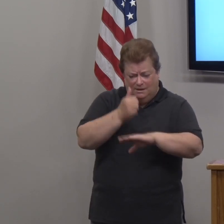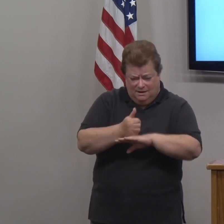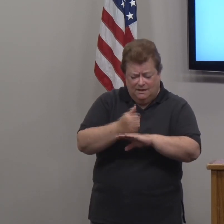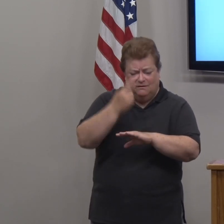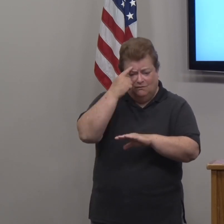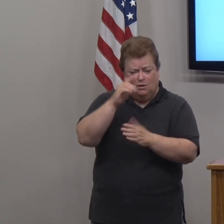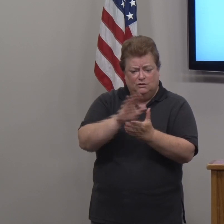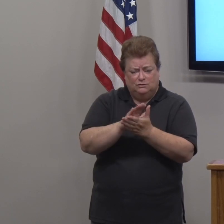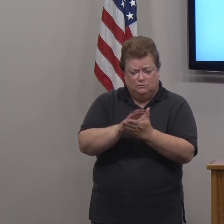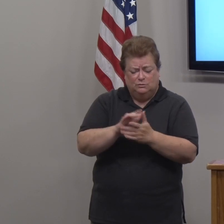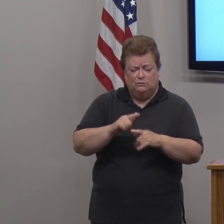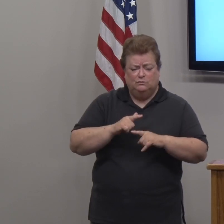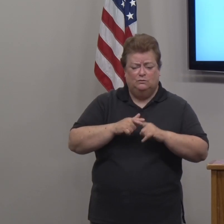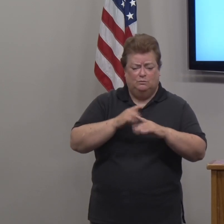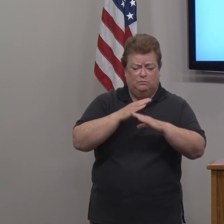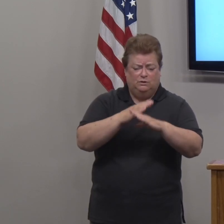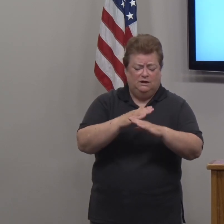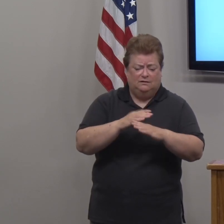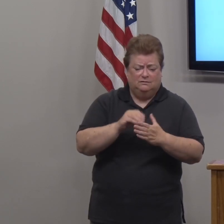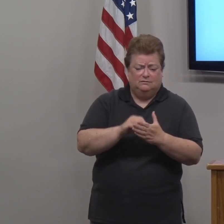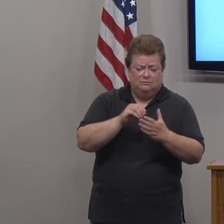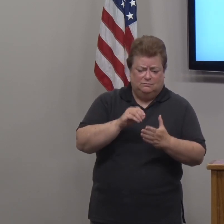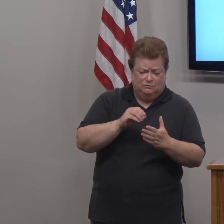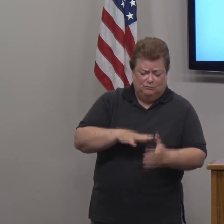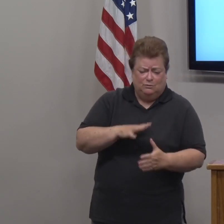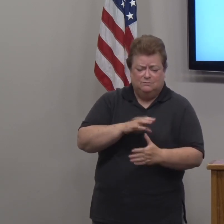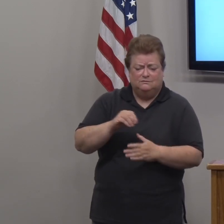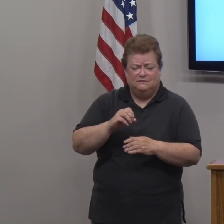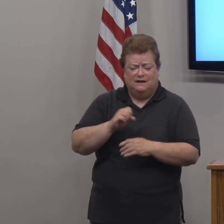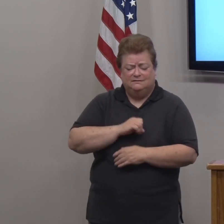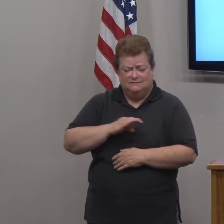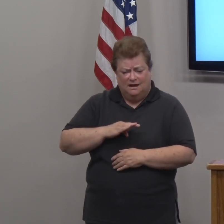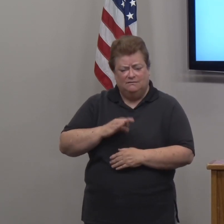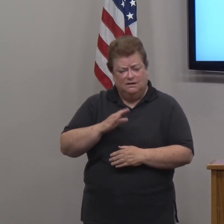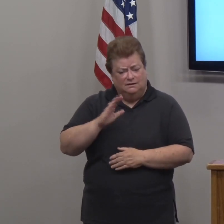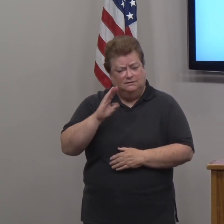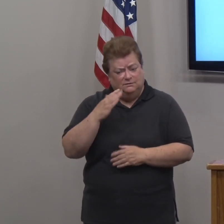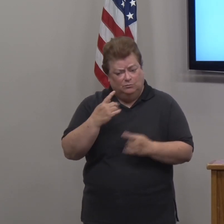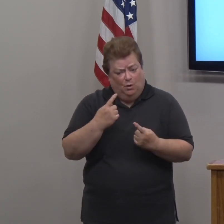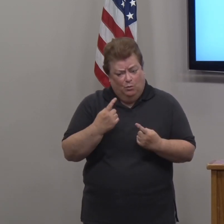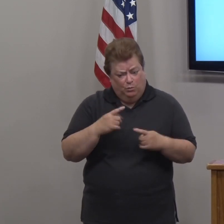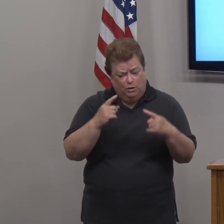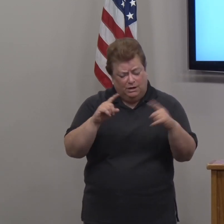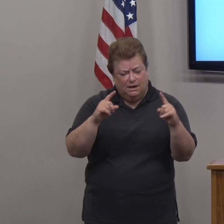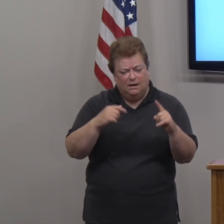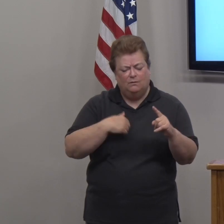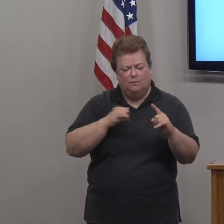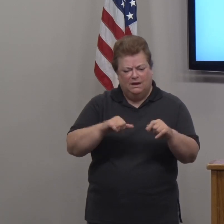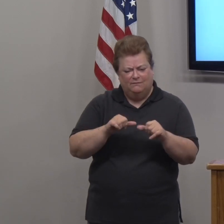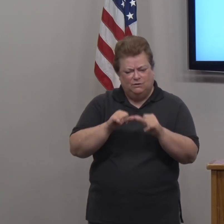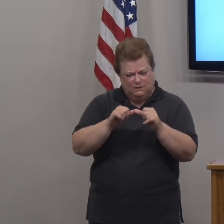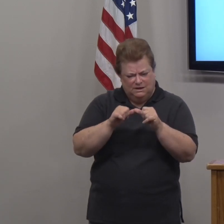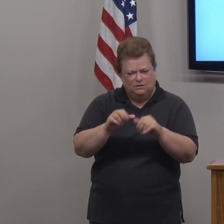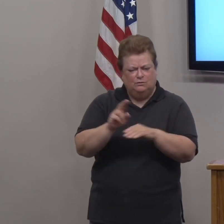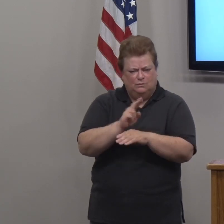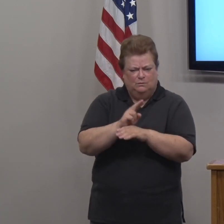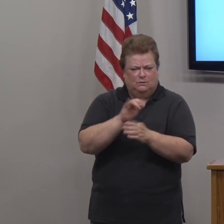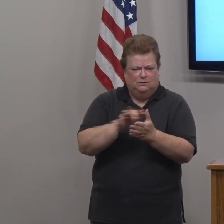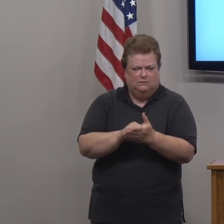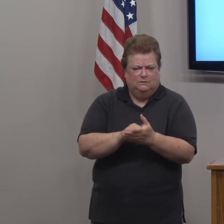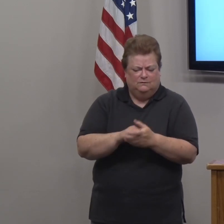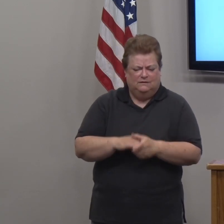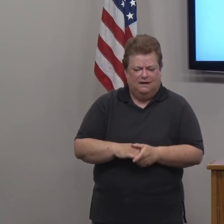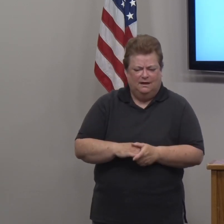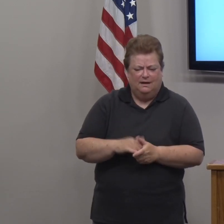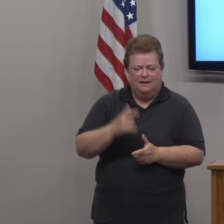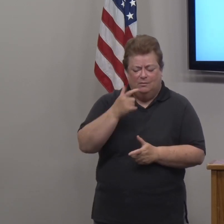protect students and staff, they're working. We need to continue to employ them and to be faithful to these practices because